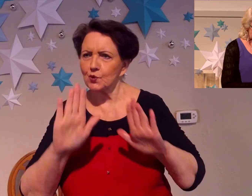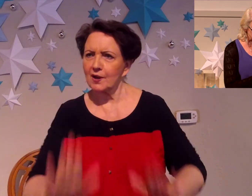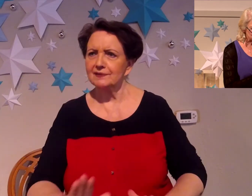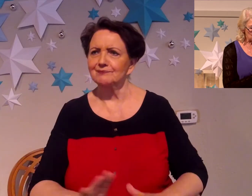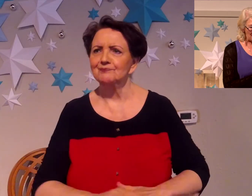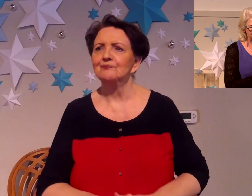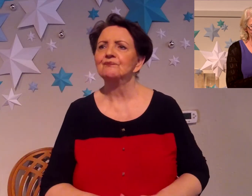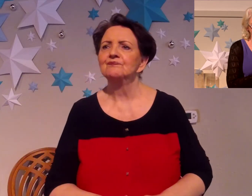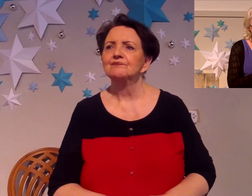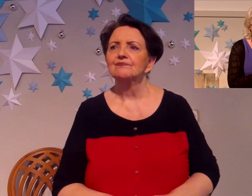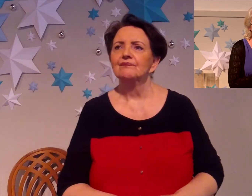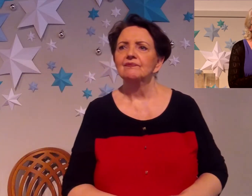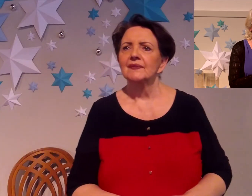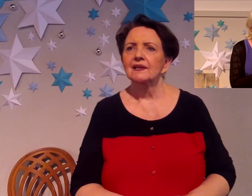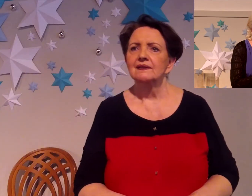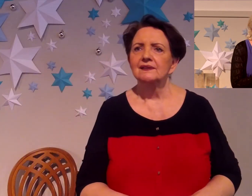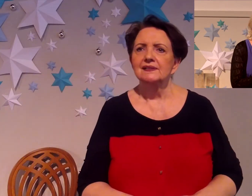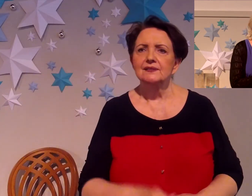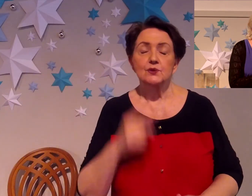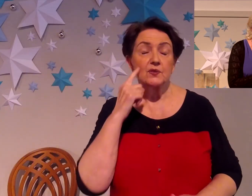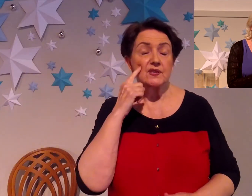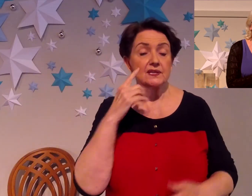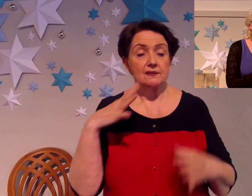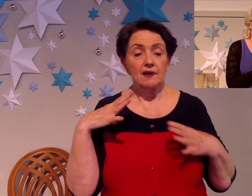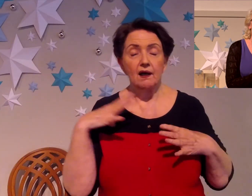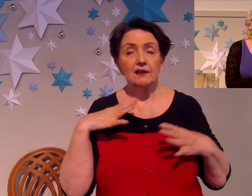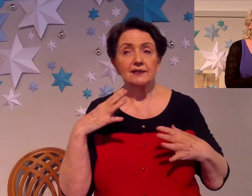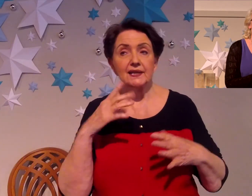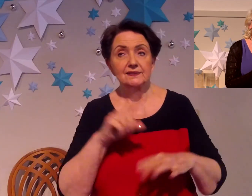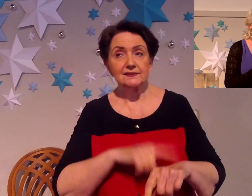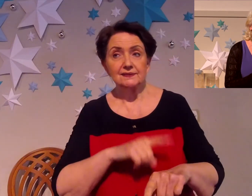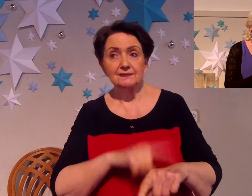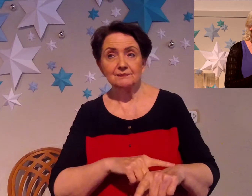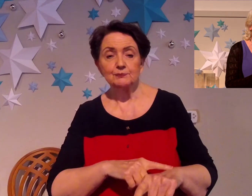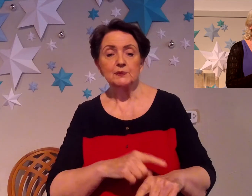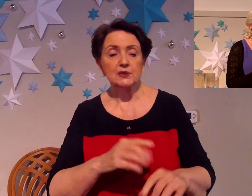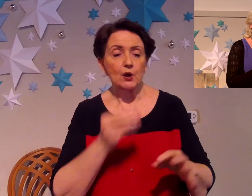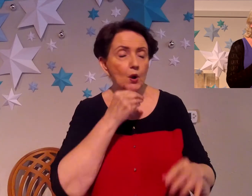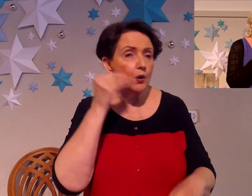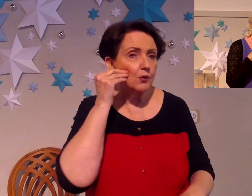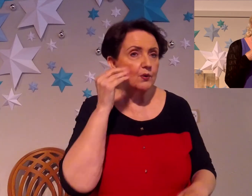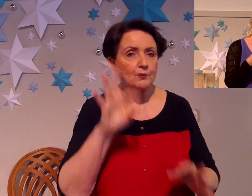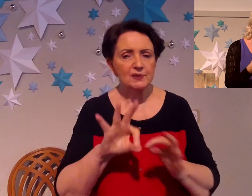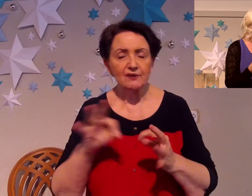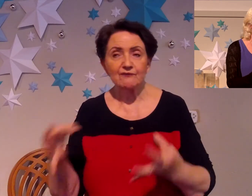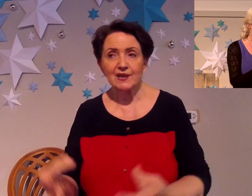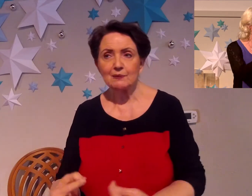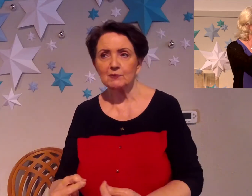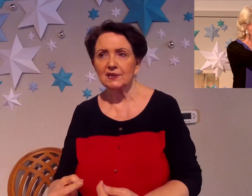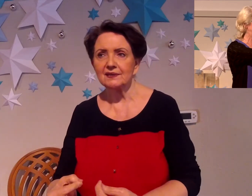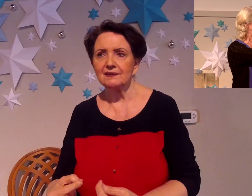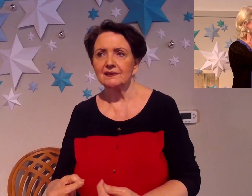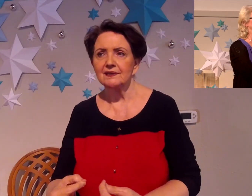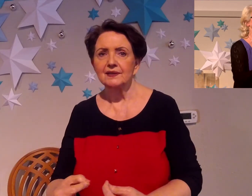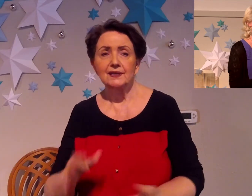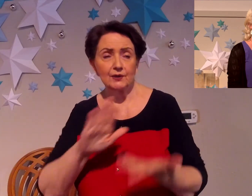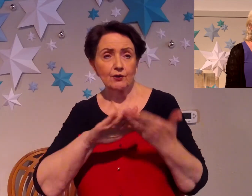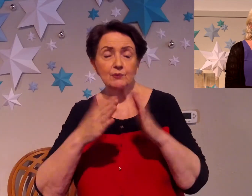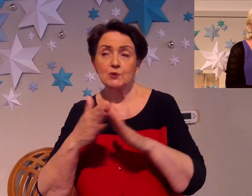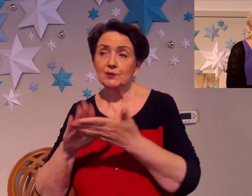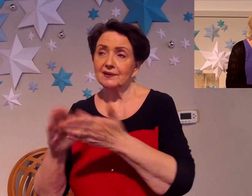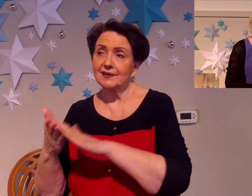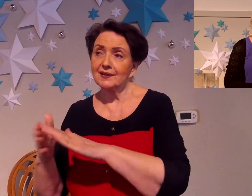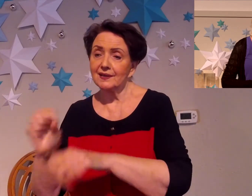Right? And so I think that in the holiday season, in our homes, in our families, in our community, in